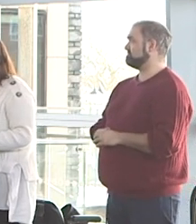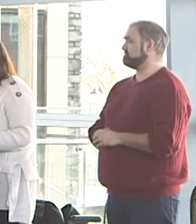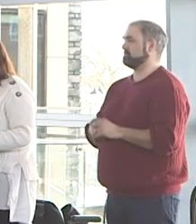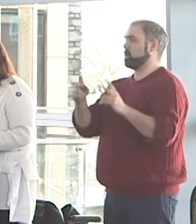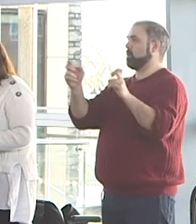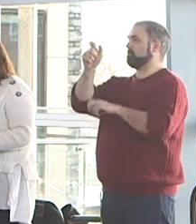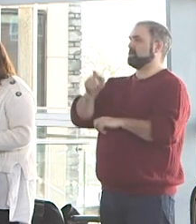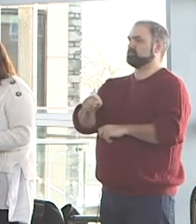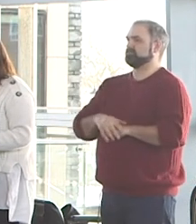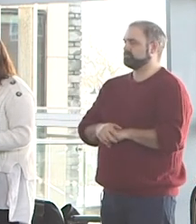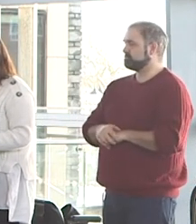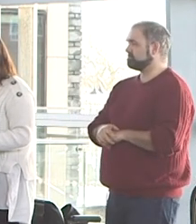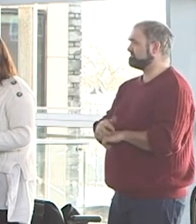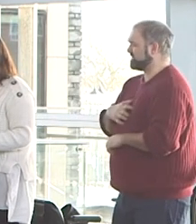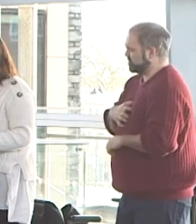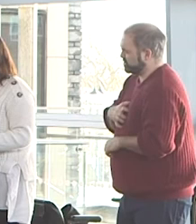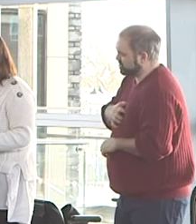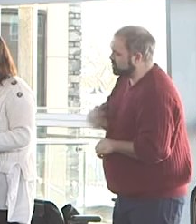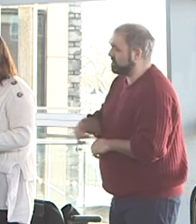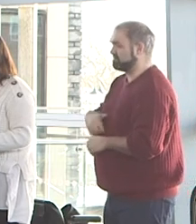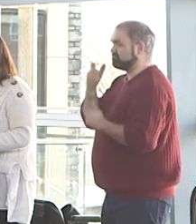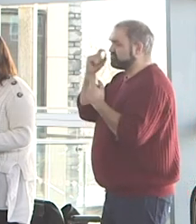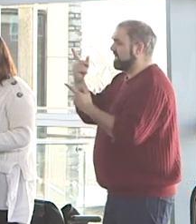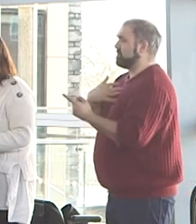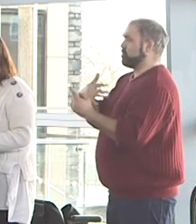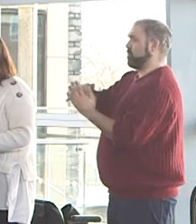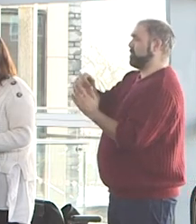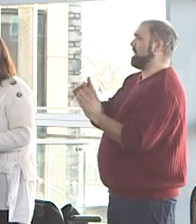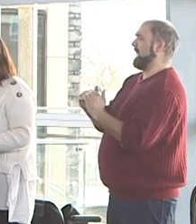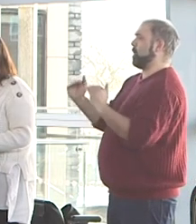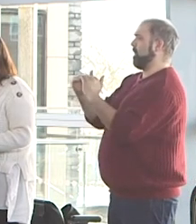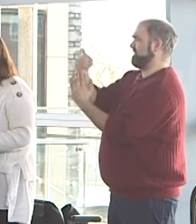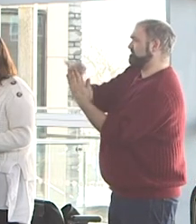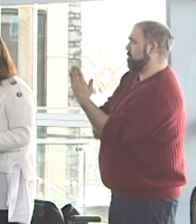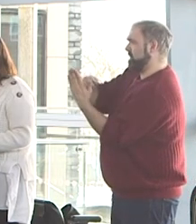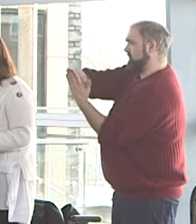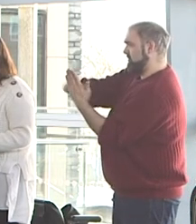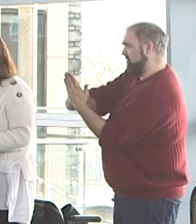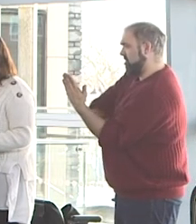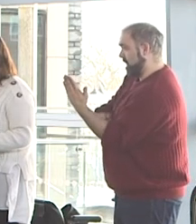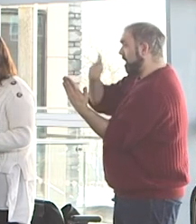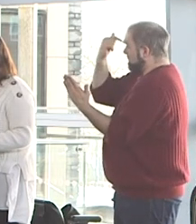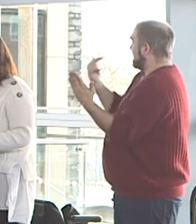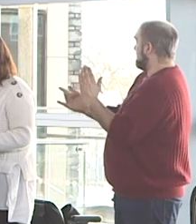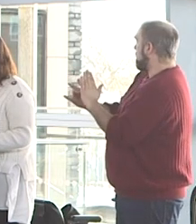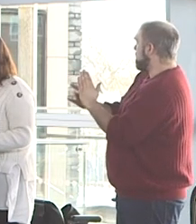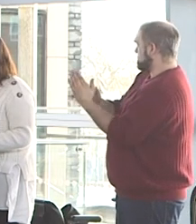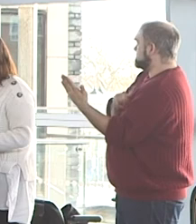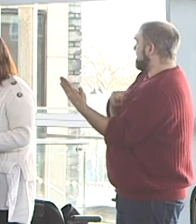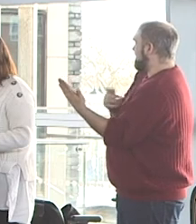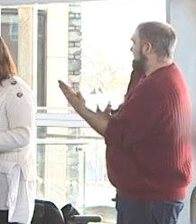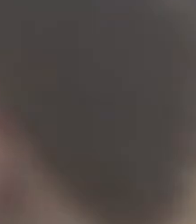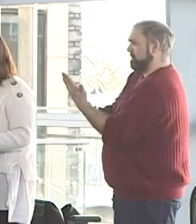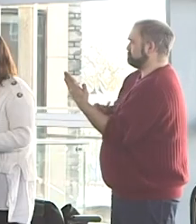I quote, "I was shocked when I realized I had to fill out an equality form. I understand why it is important, but I feel